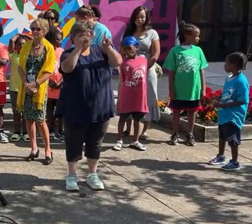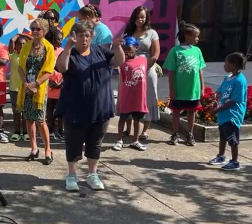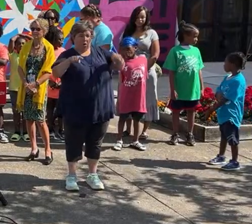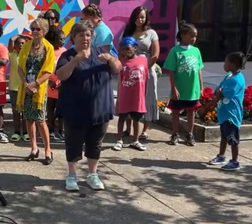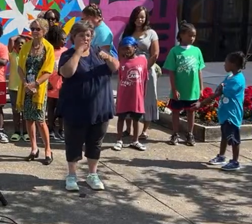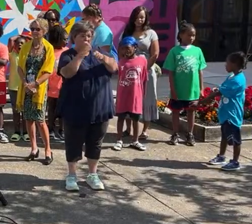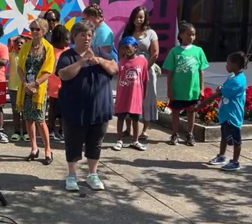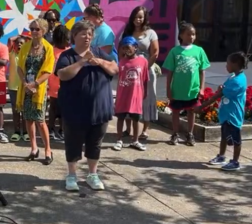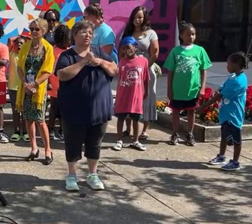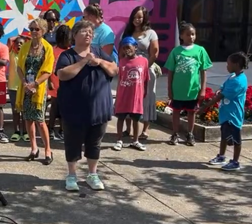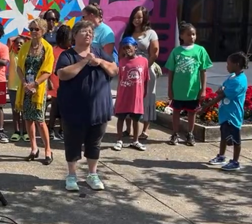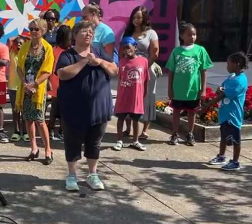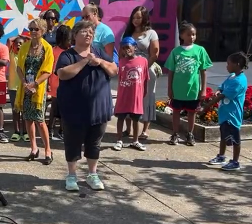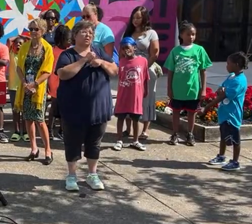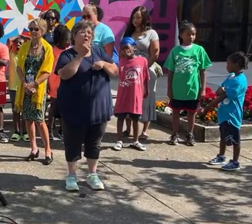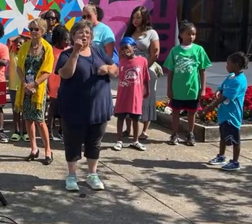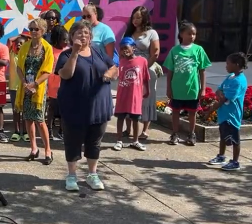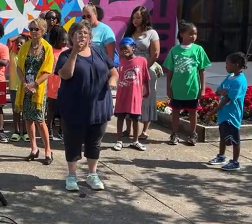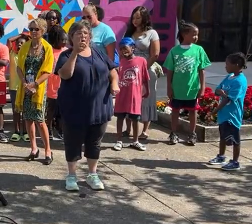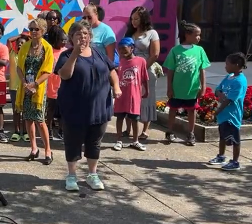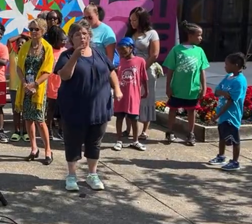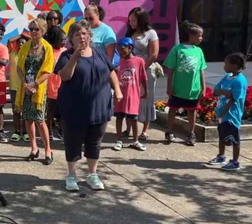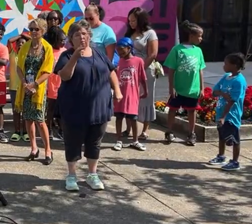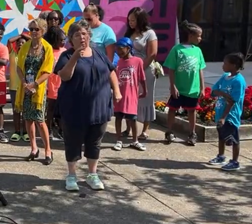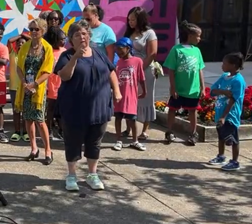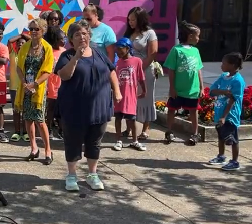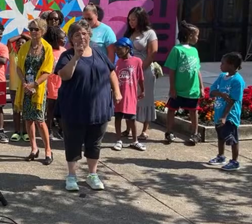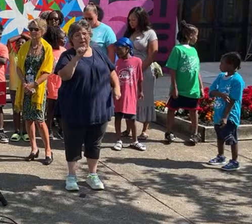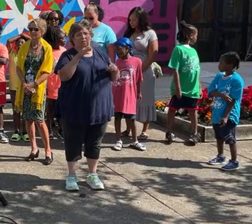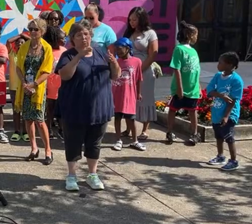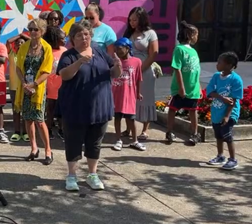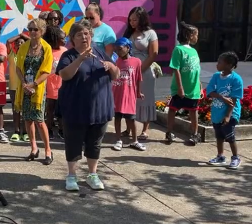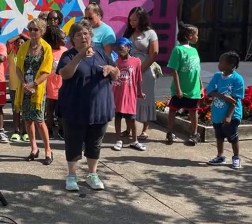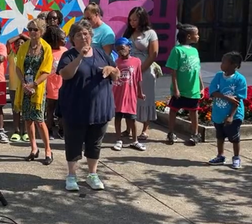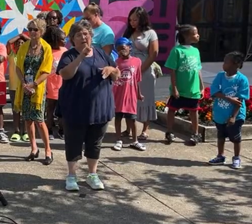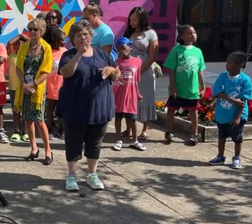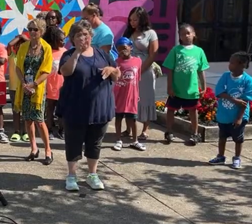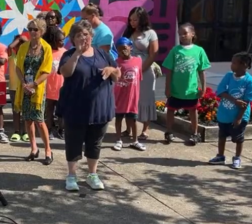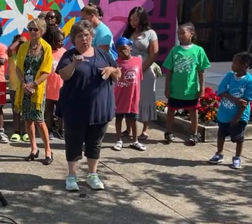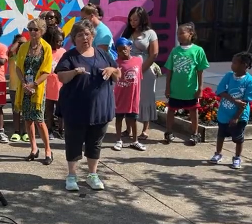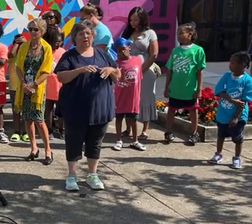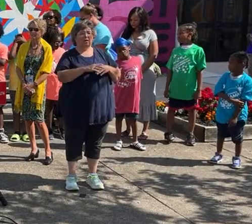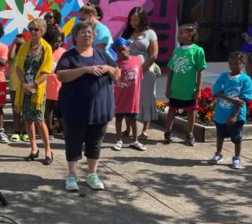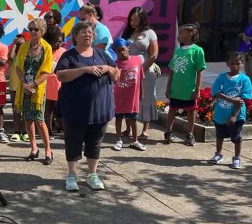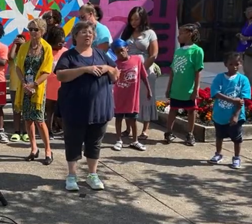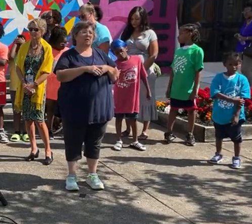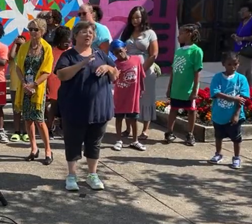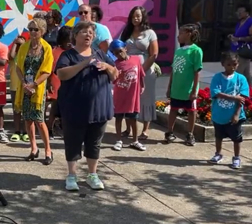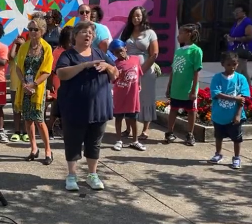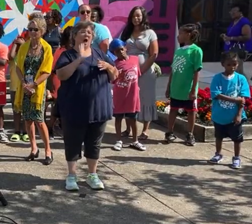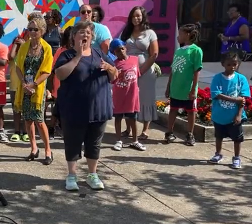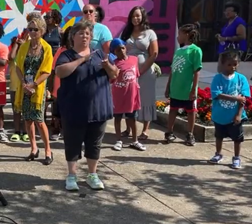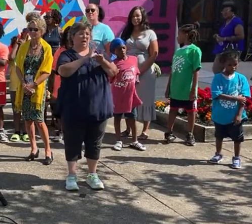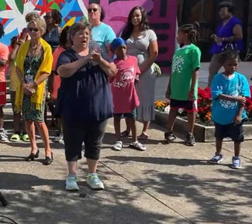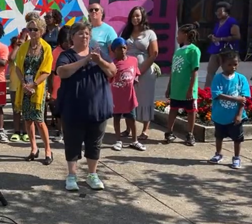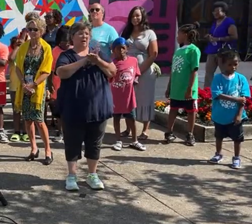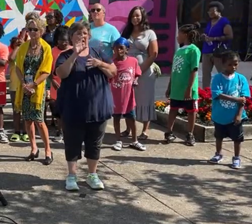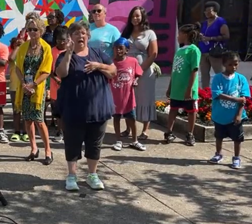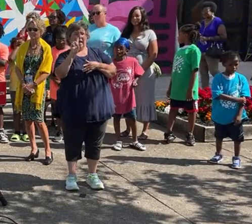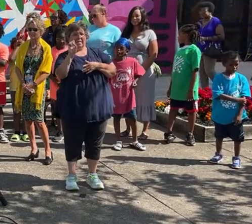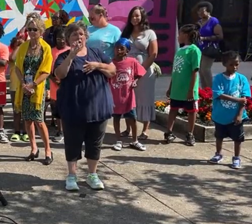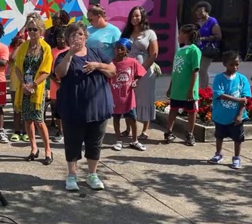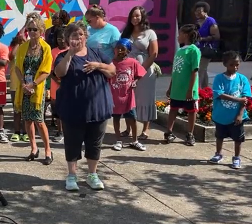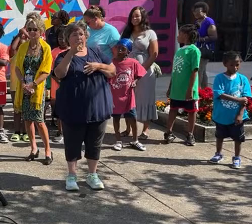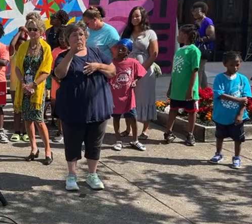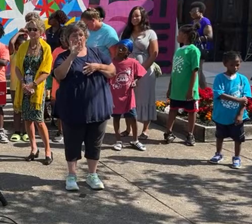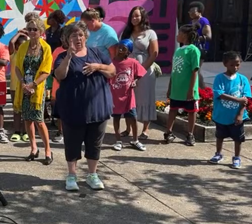this year. One at 1221 Main Street with Pat Perry, one that stretched on our campus and into Delaware Park with Chloe